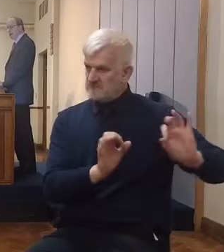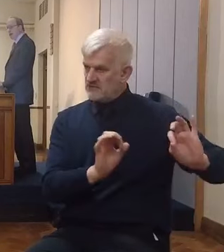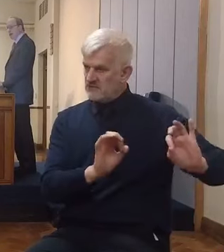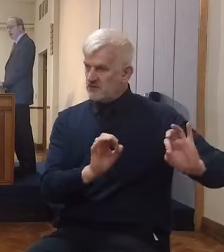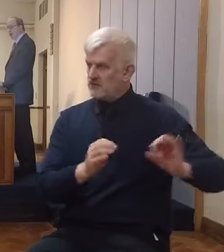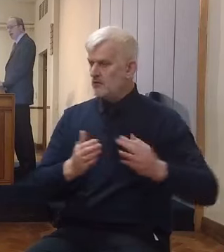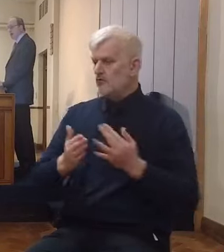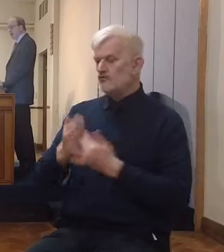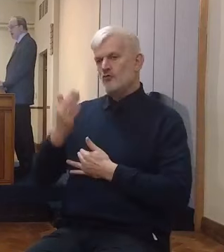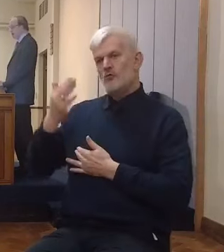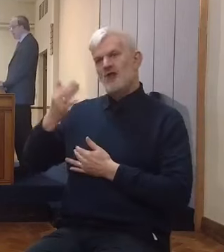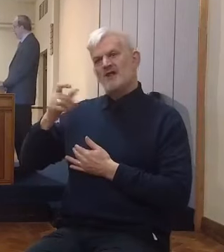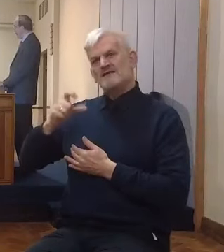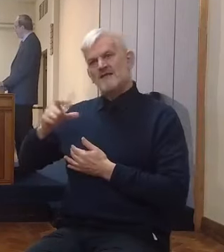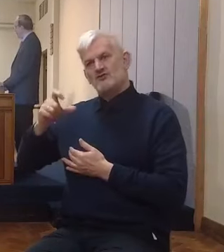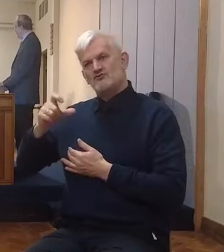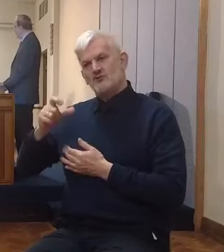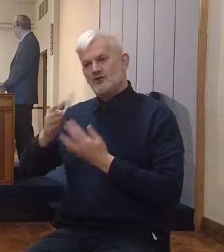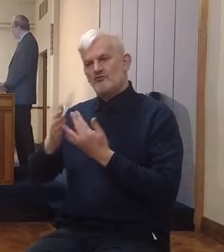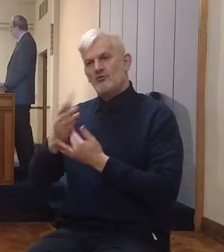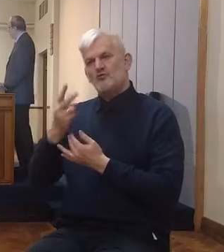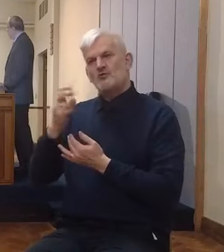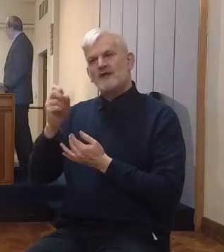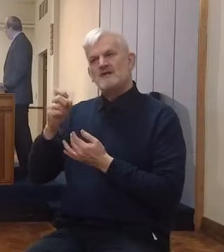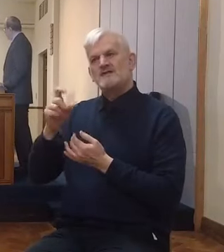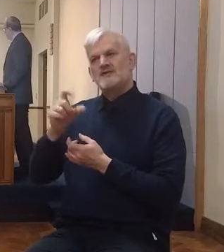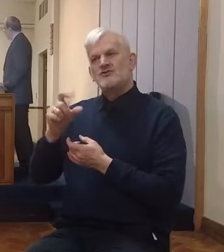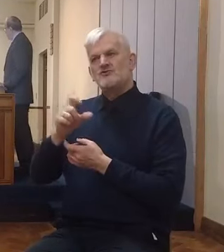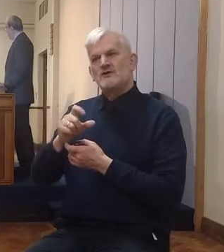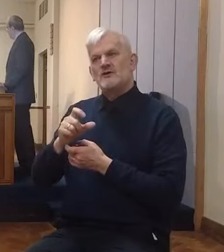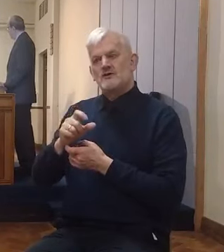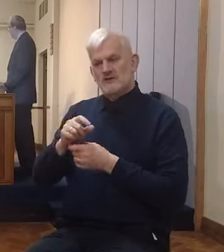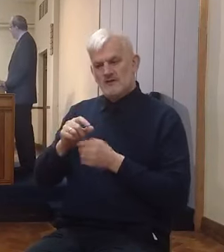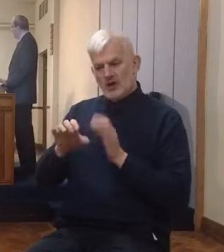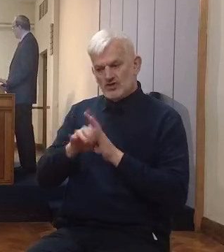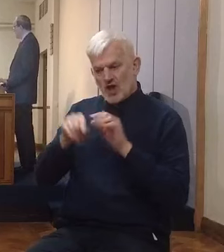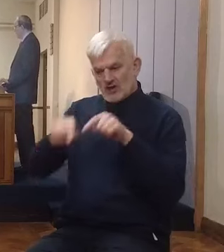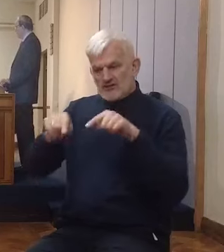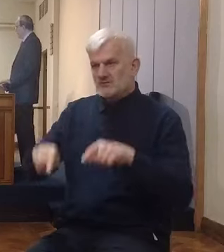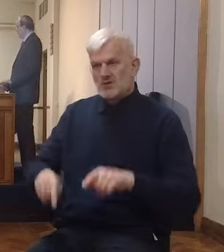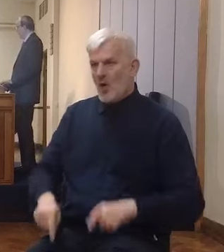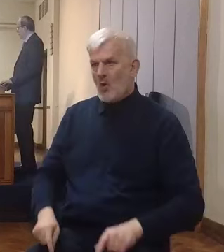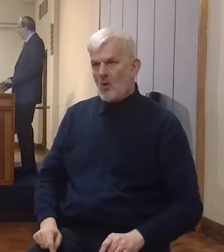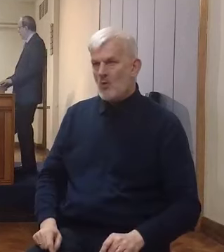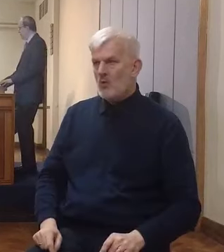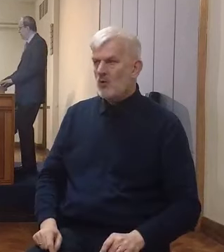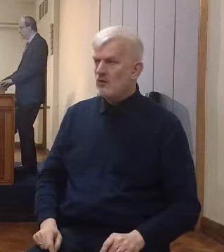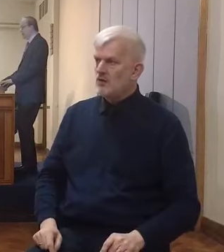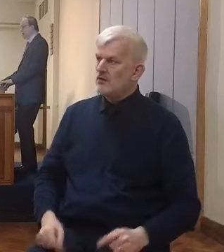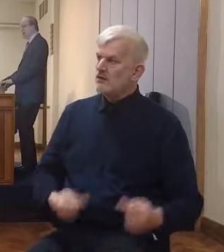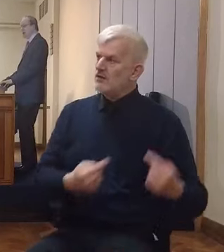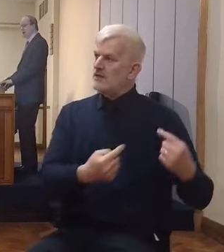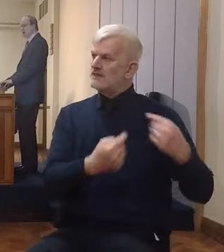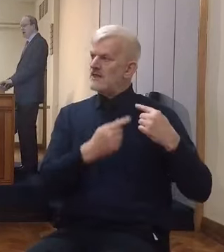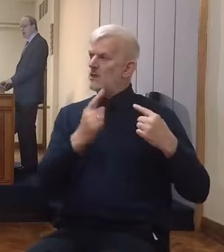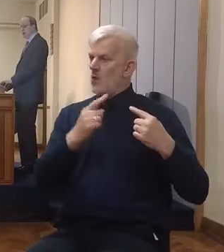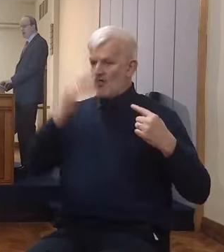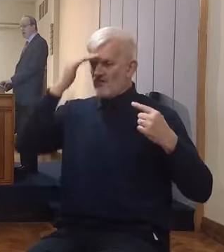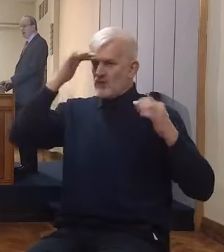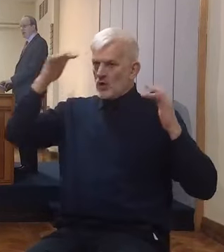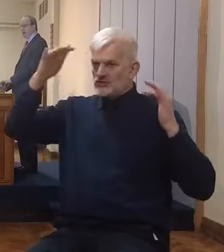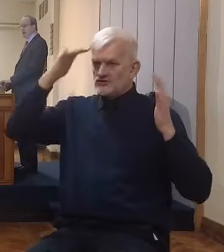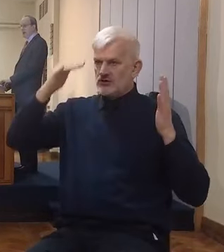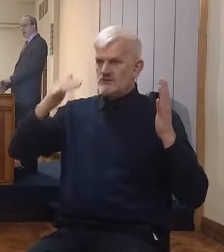the 20th century. The attacks are mainly theological. From within the church, the attacks, liberalism,